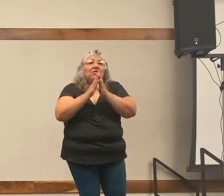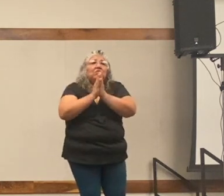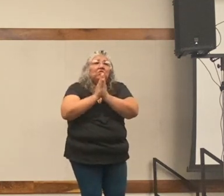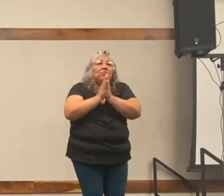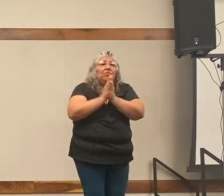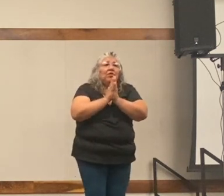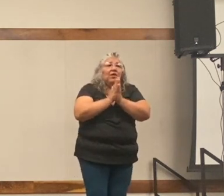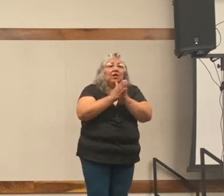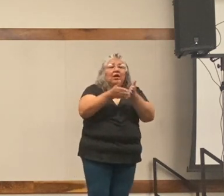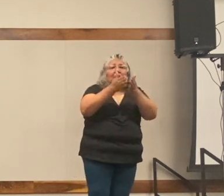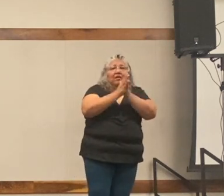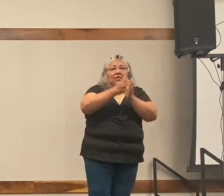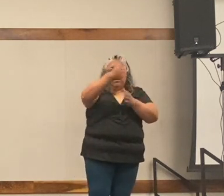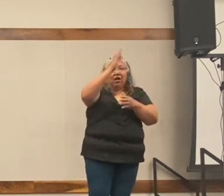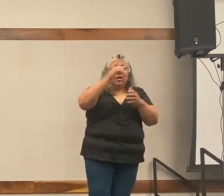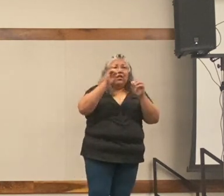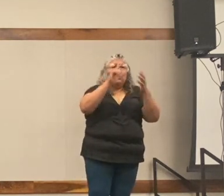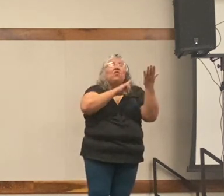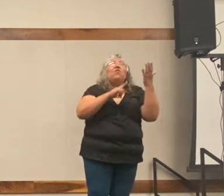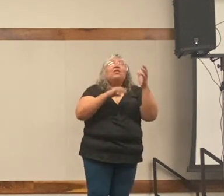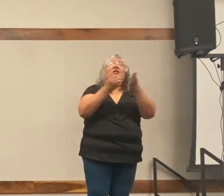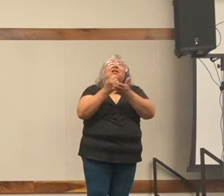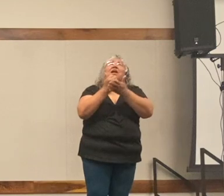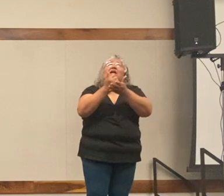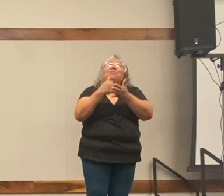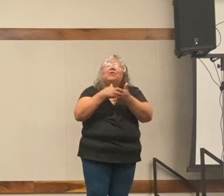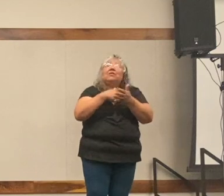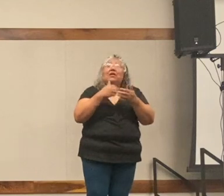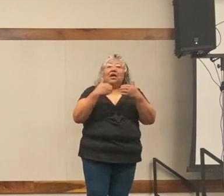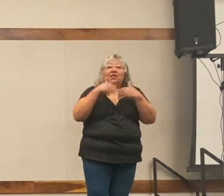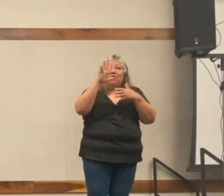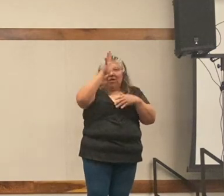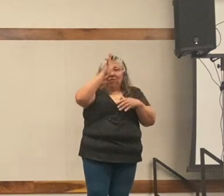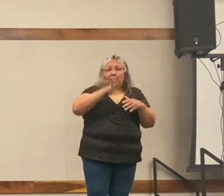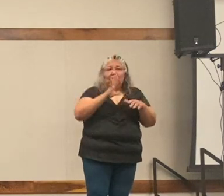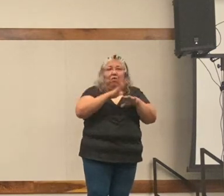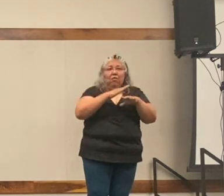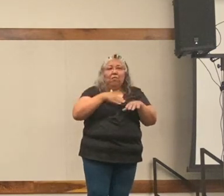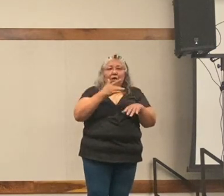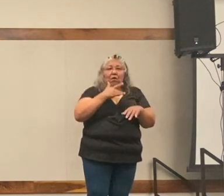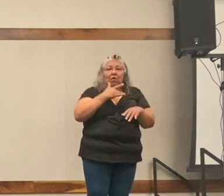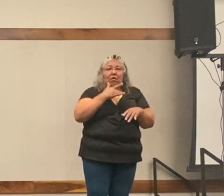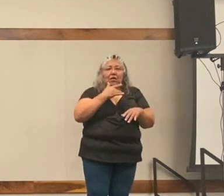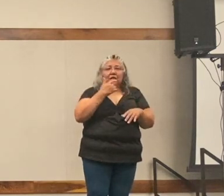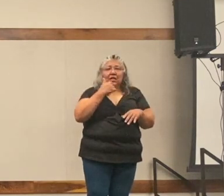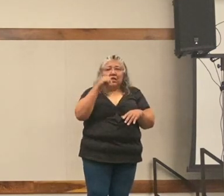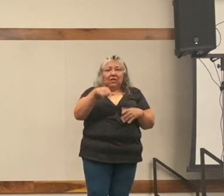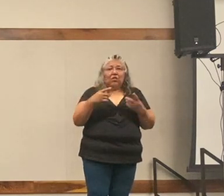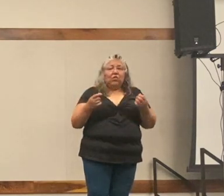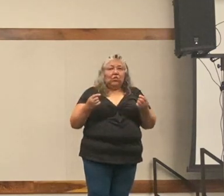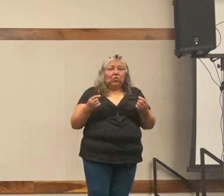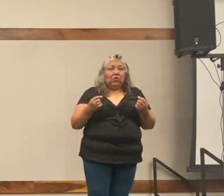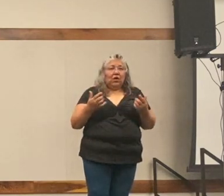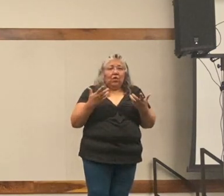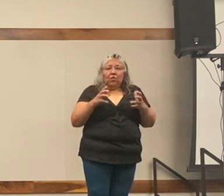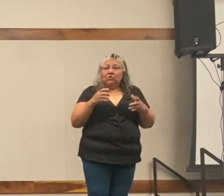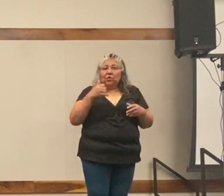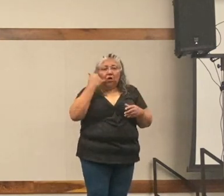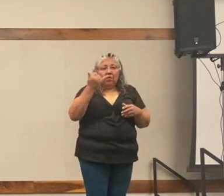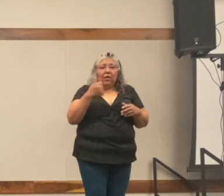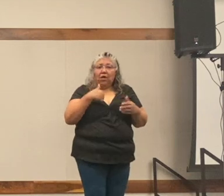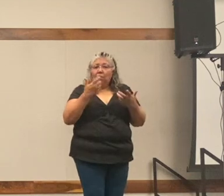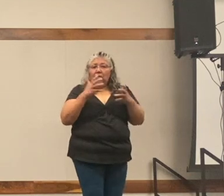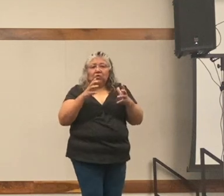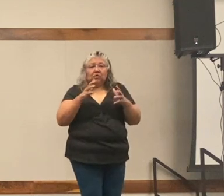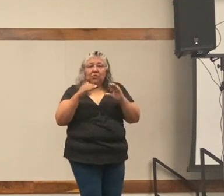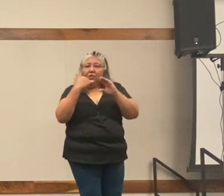praying, asking God, Lord, can you help us? And so he put five men on my heart. And he says, here's what I want you to do. I don't want you to call him. I don't even